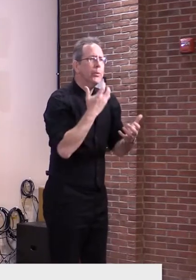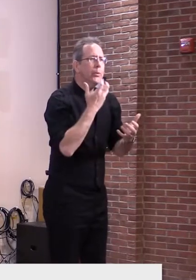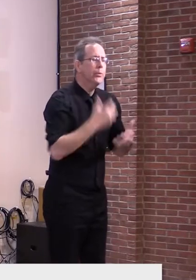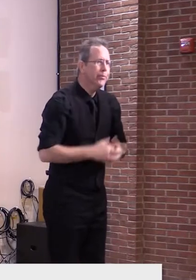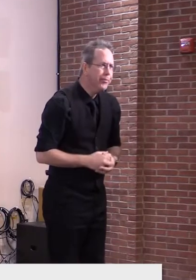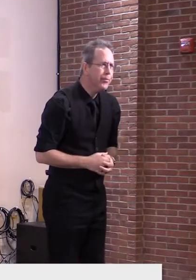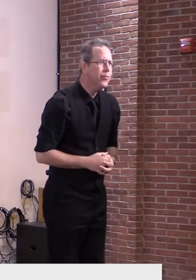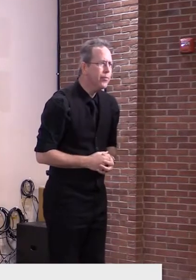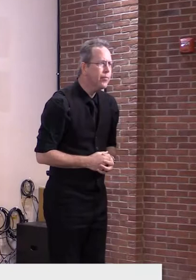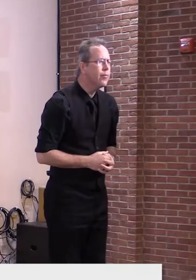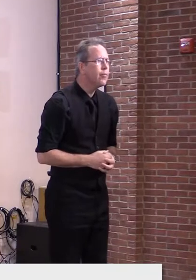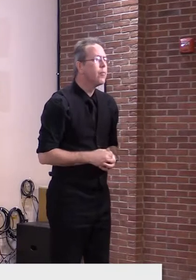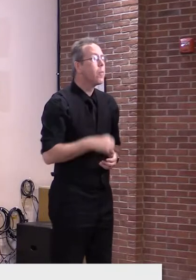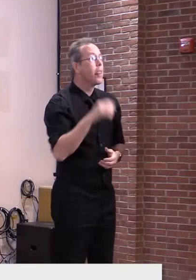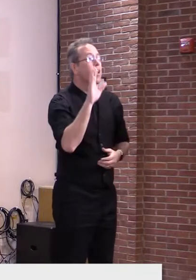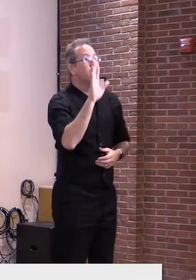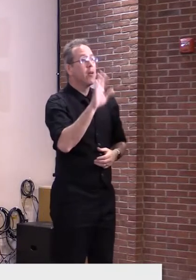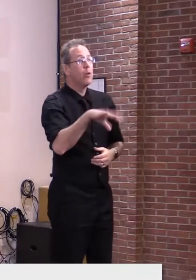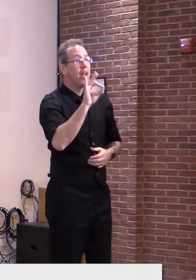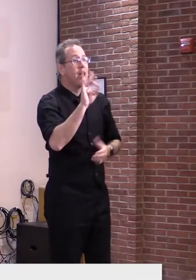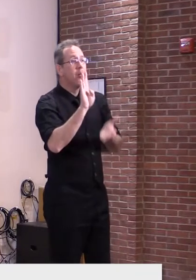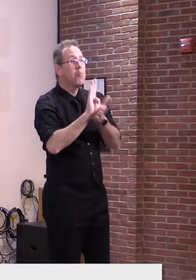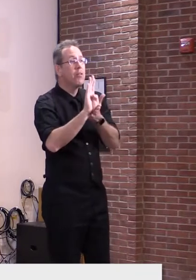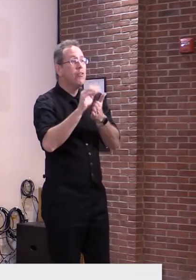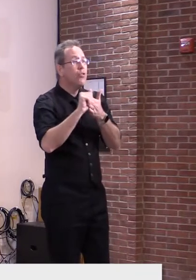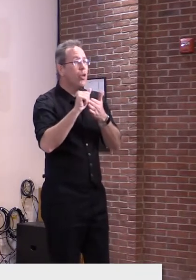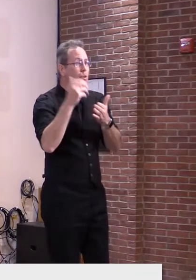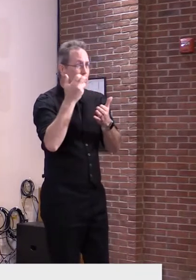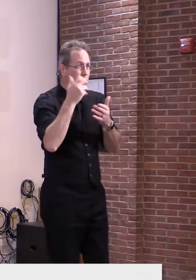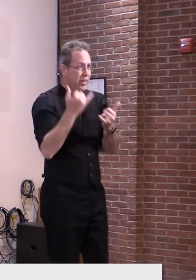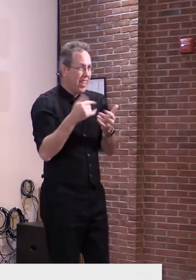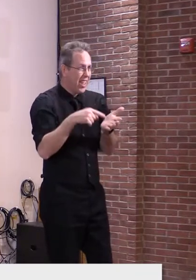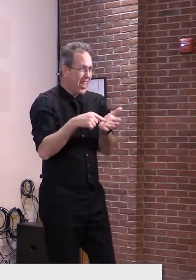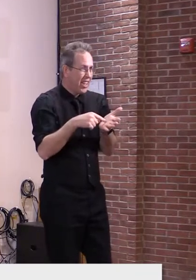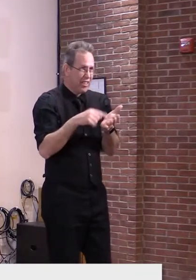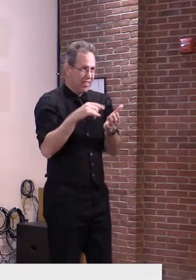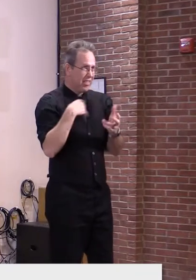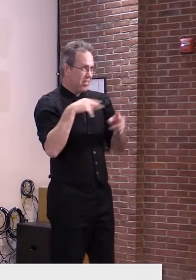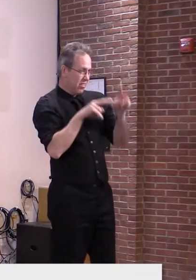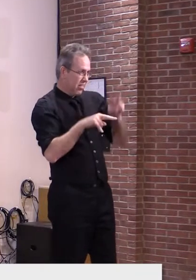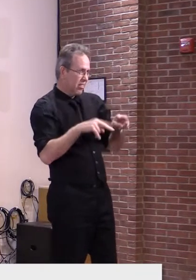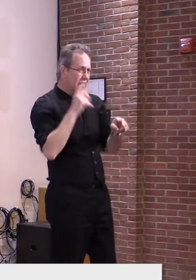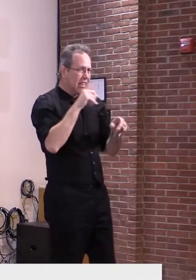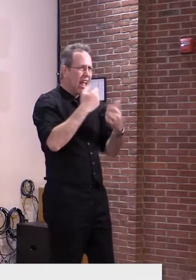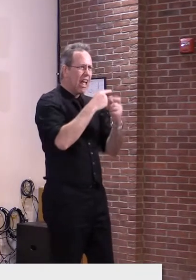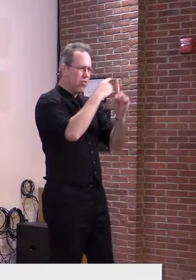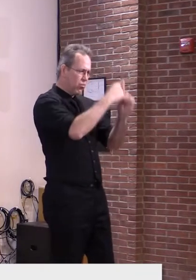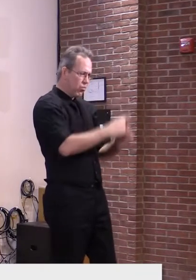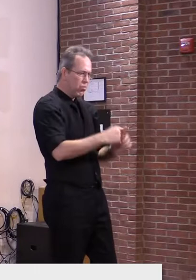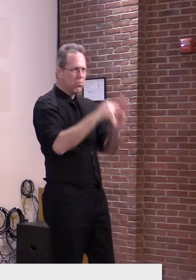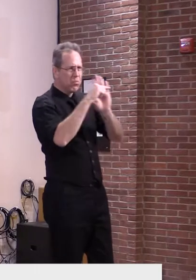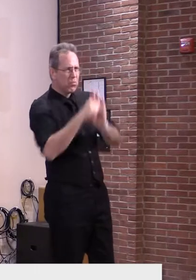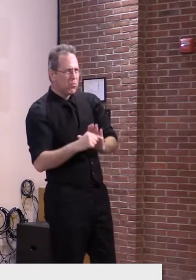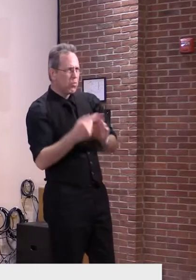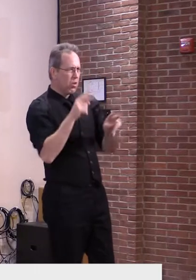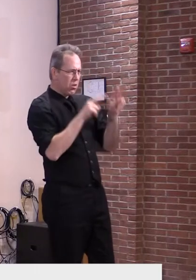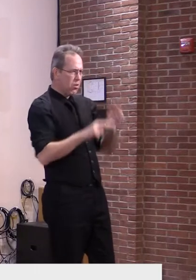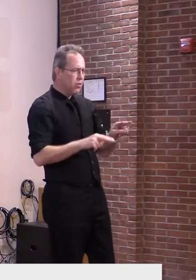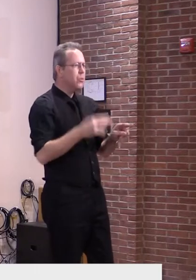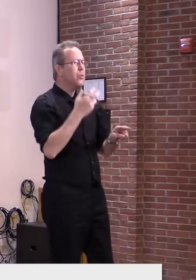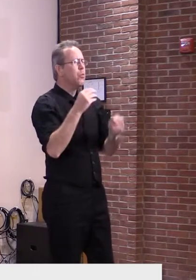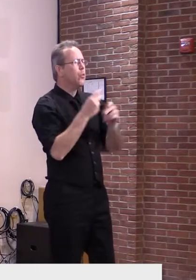at the $5.8 billion on the state's balance sheet, it's the largest thing there. It's created